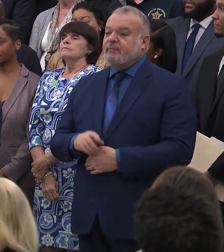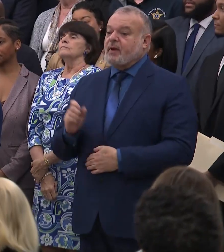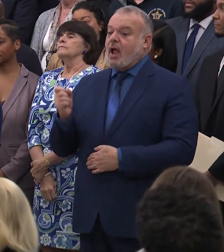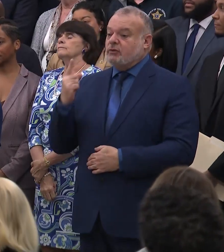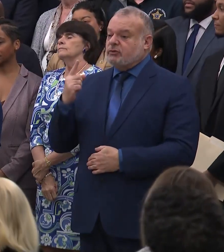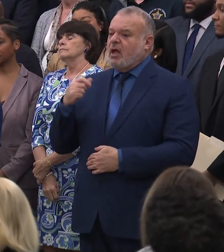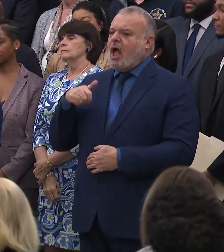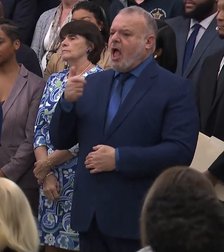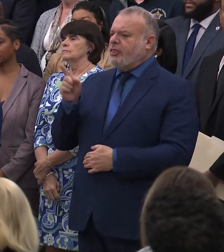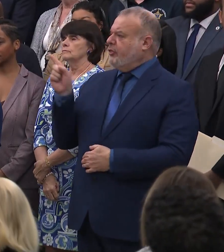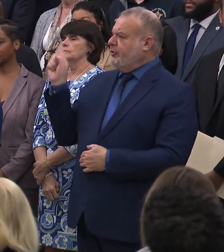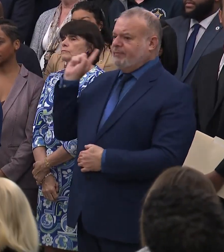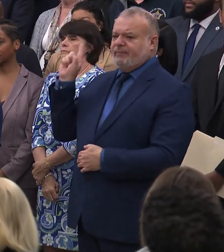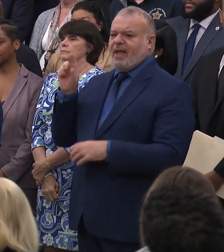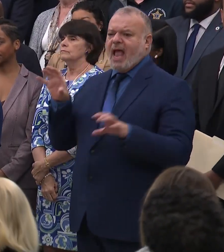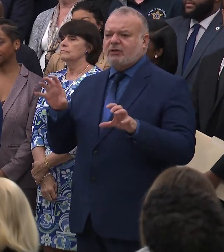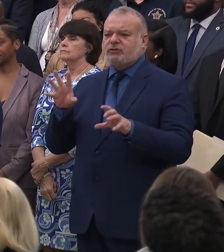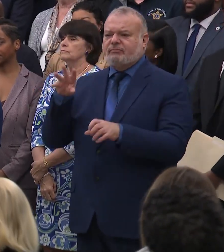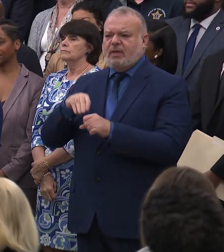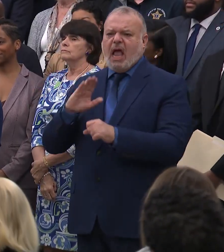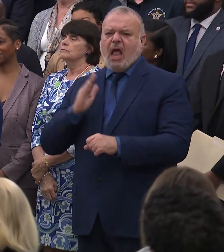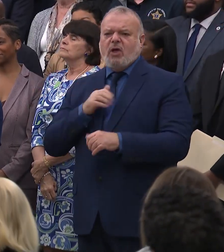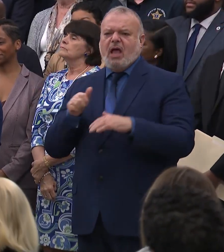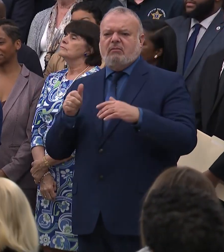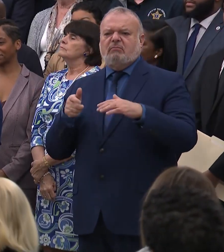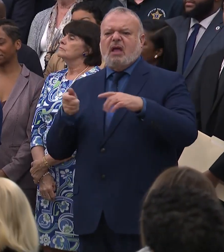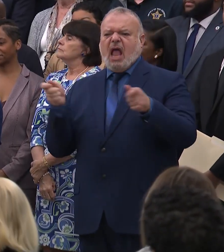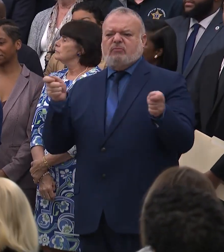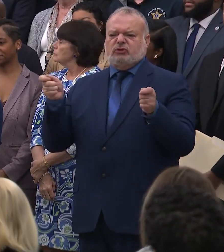actions that our administration has taken.